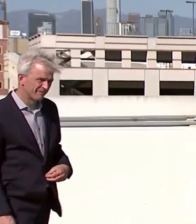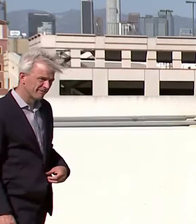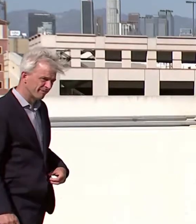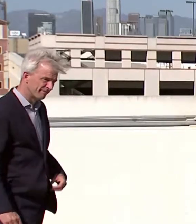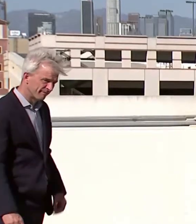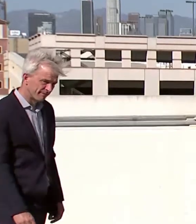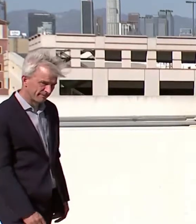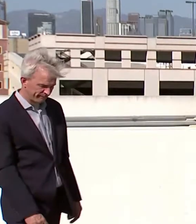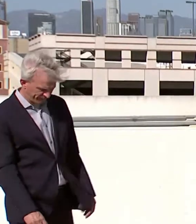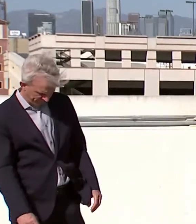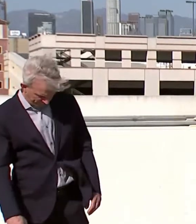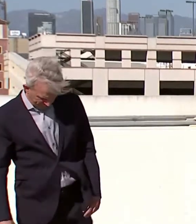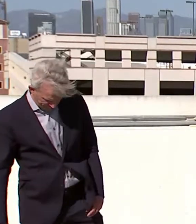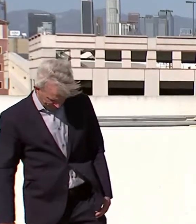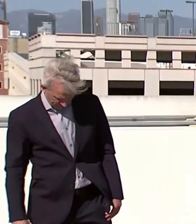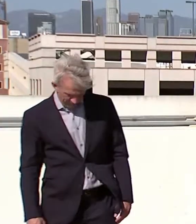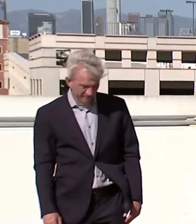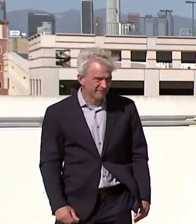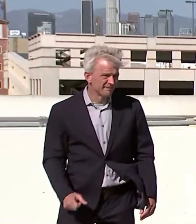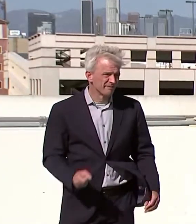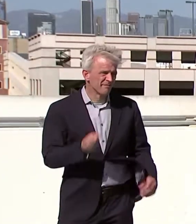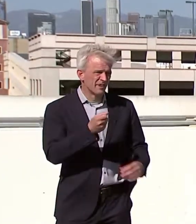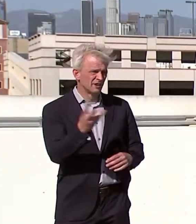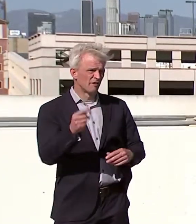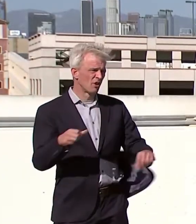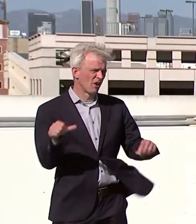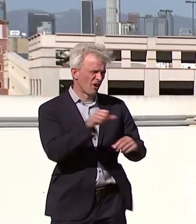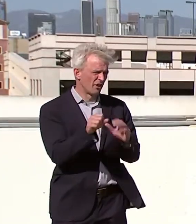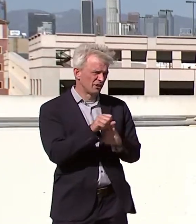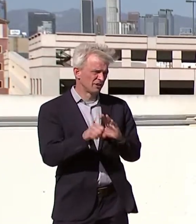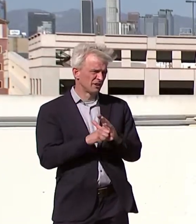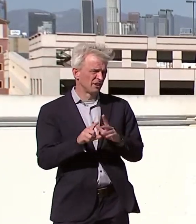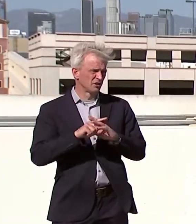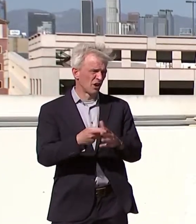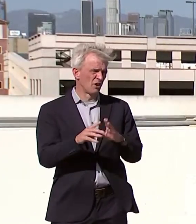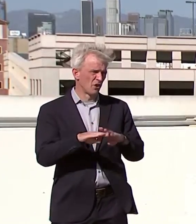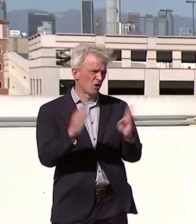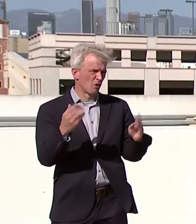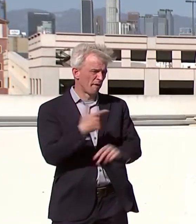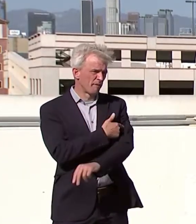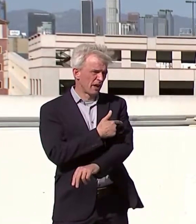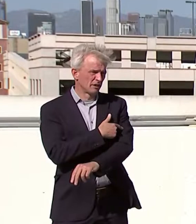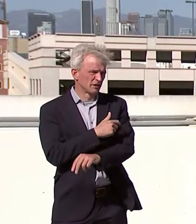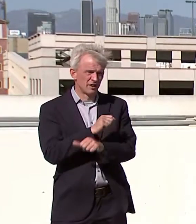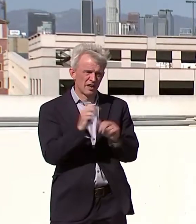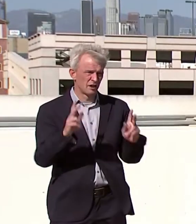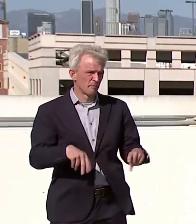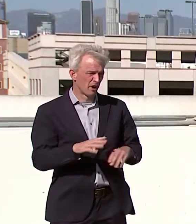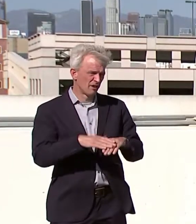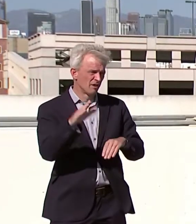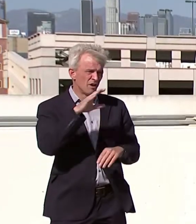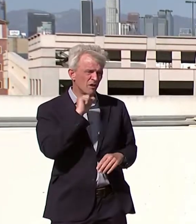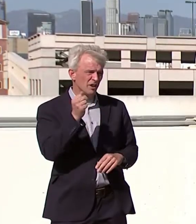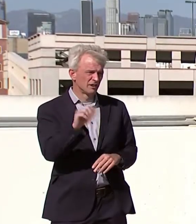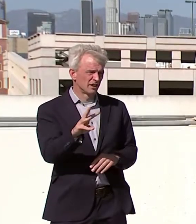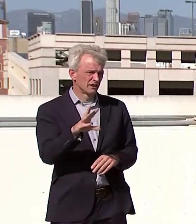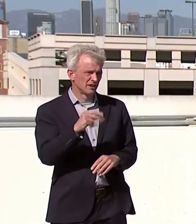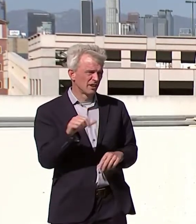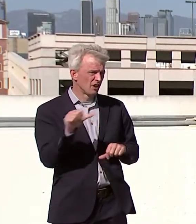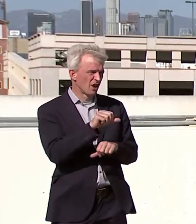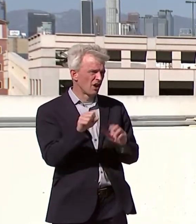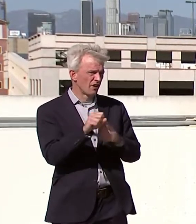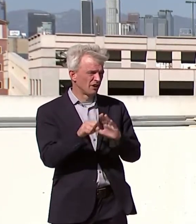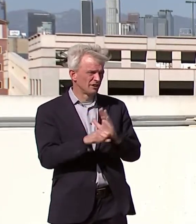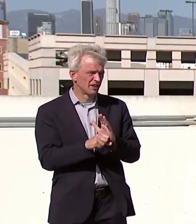So, several other states are starting to open up vaccinations to anyone 16 plus, and there's some other states and even some